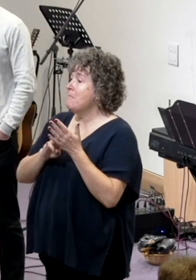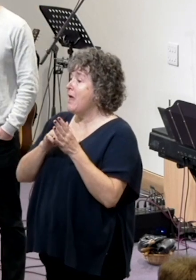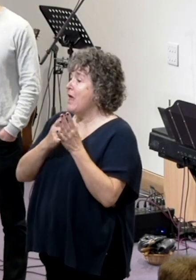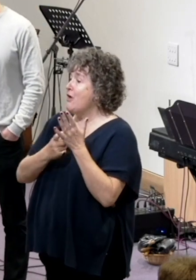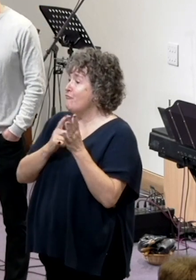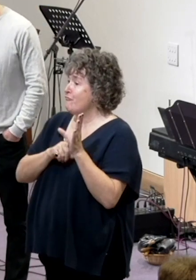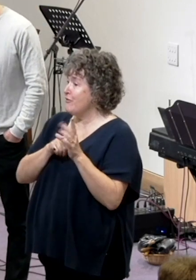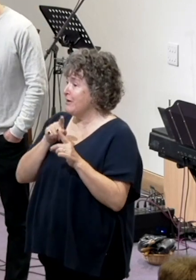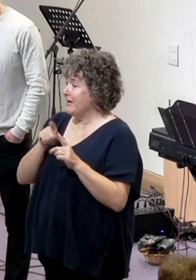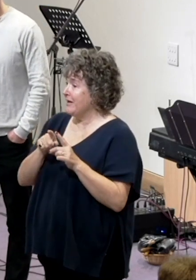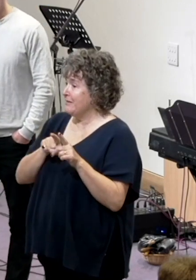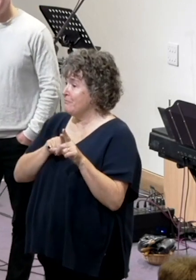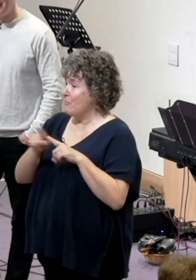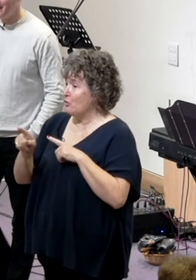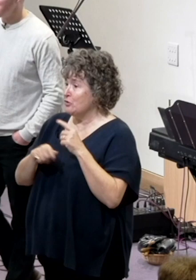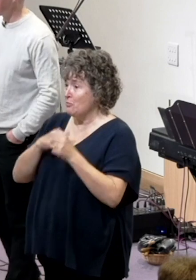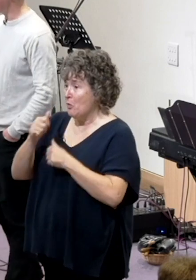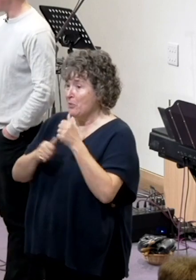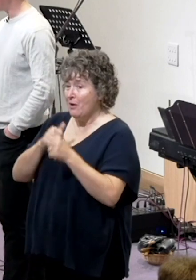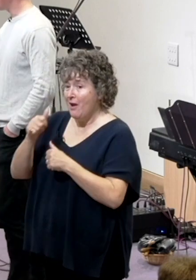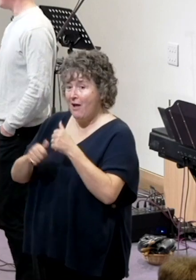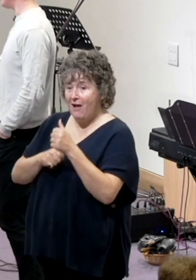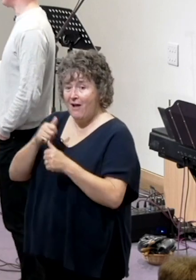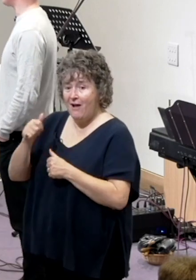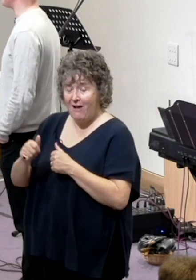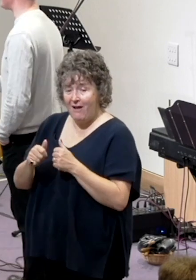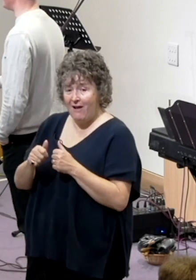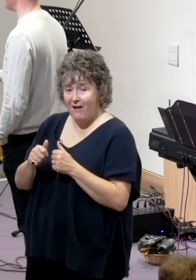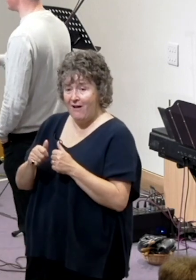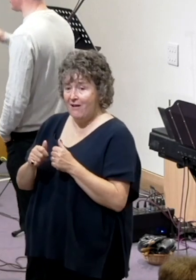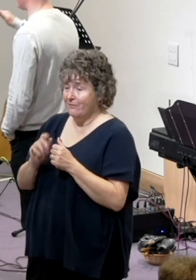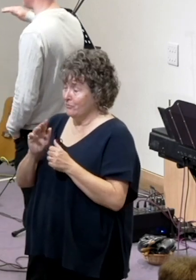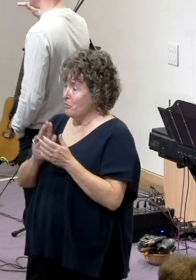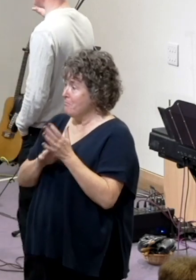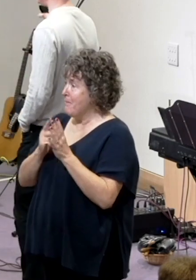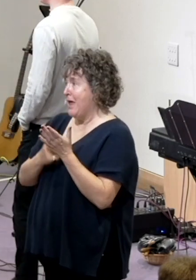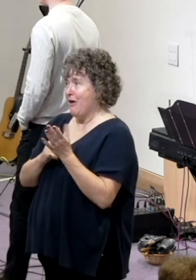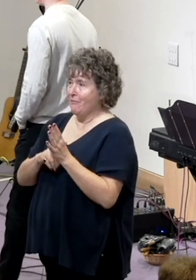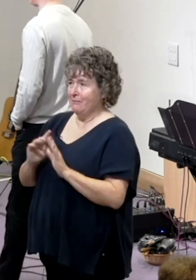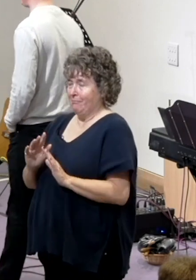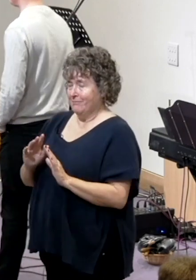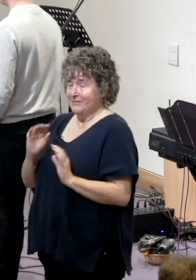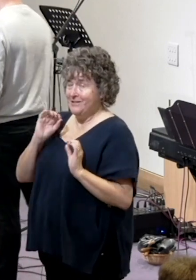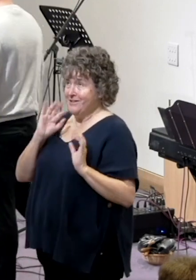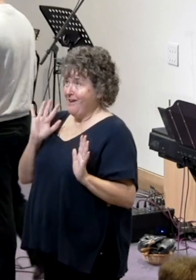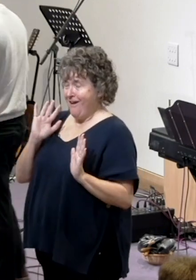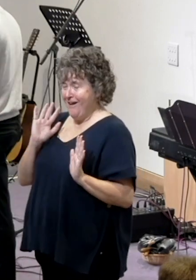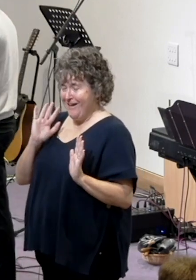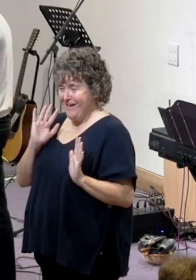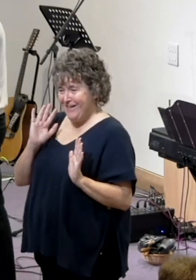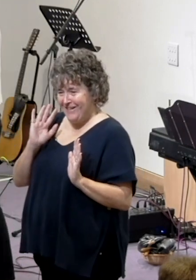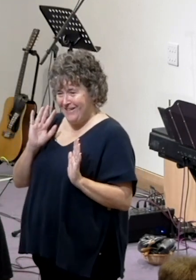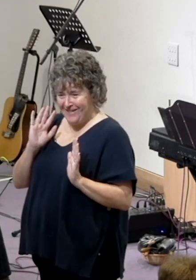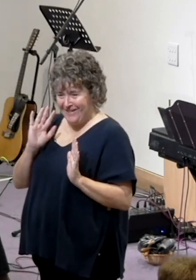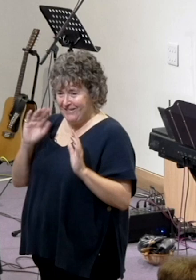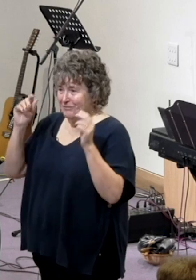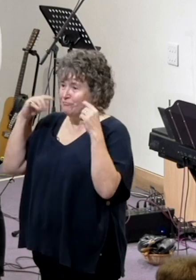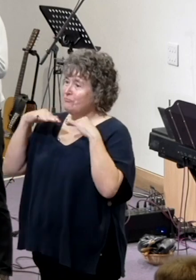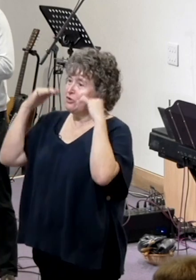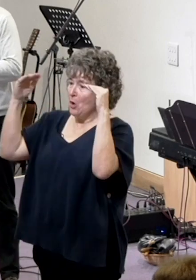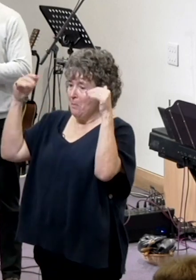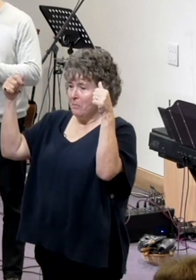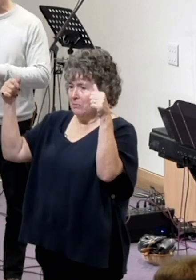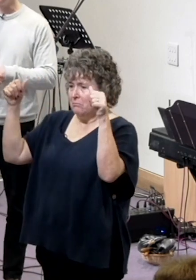be Mary. Apparently, if you're Mary in a nativity, you've got the leading role. And then, interestingly, there was a